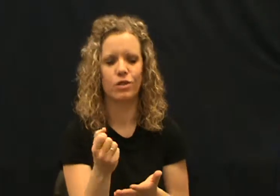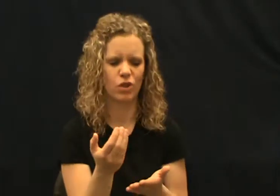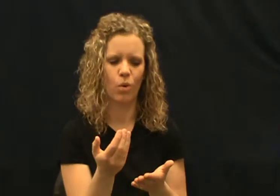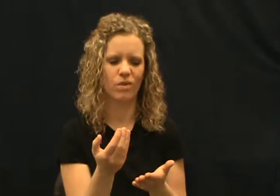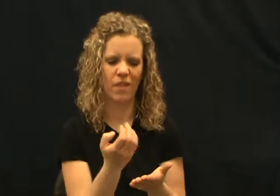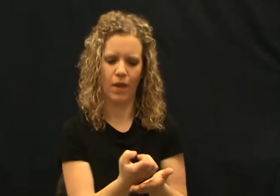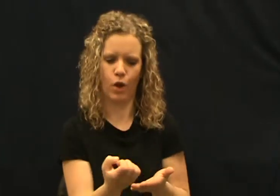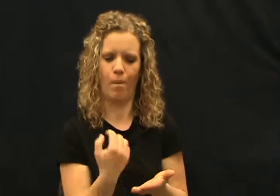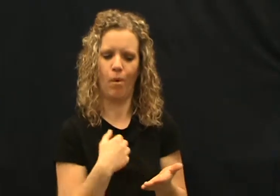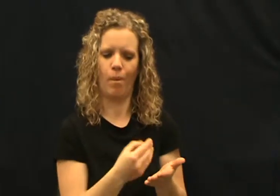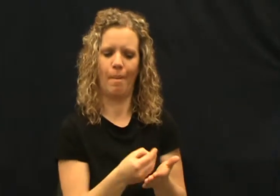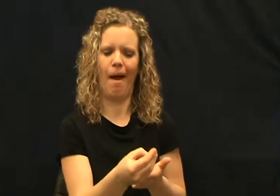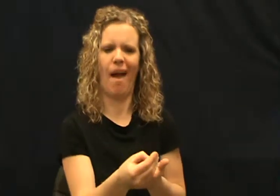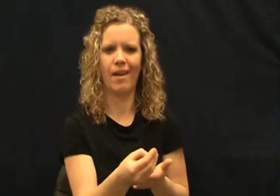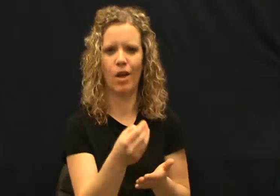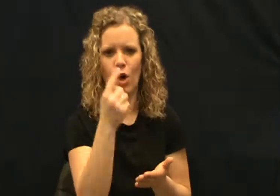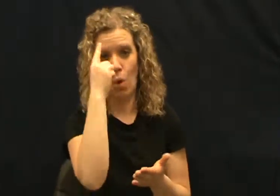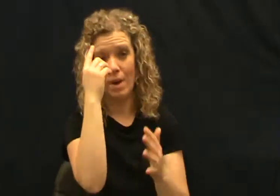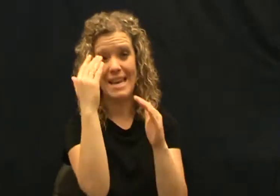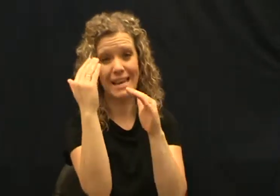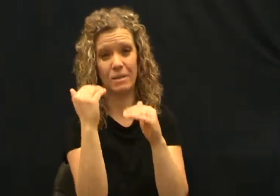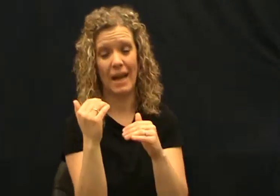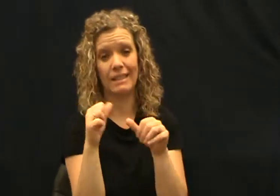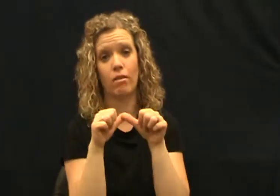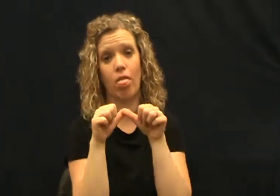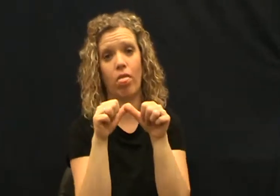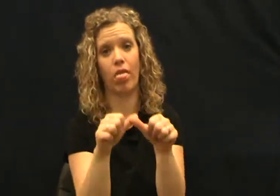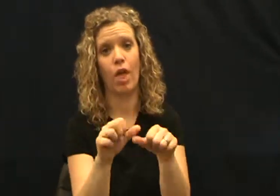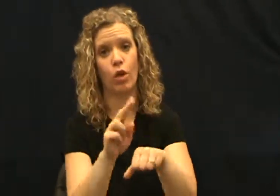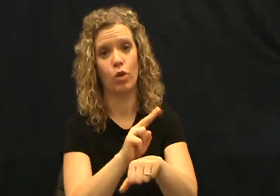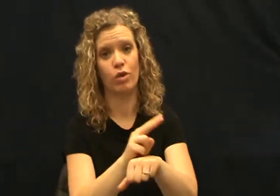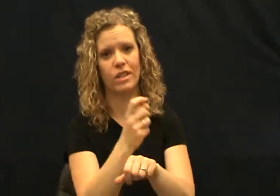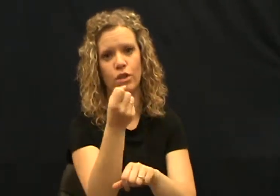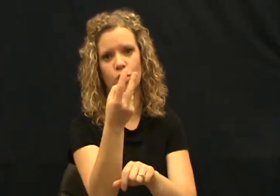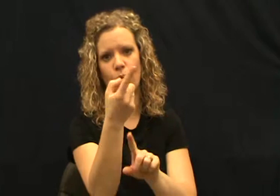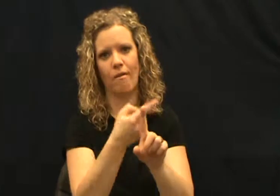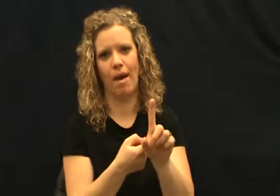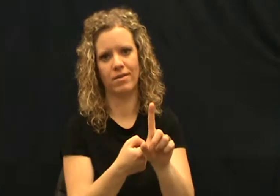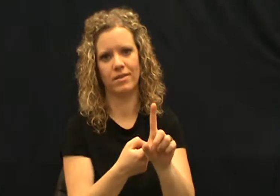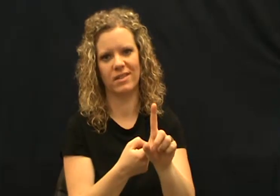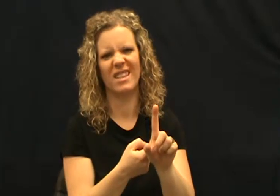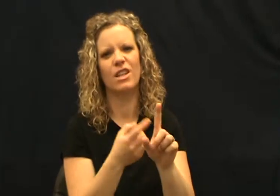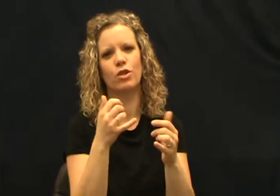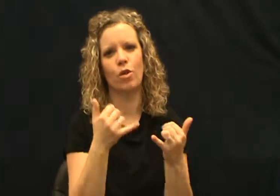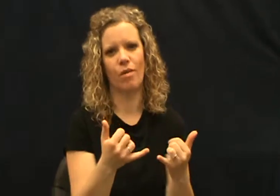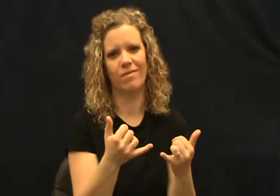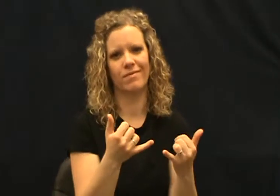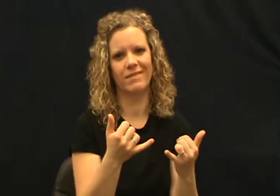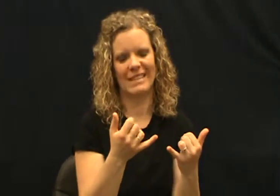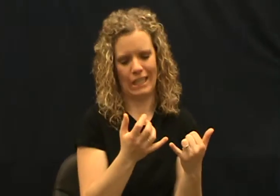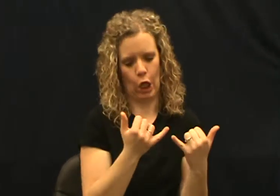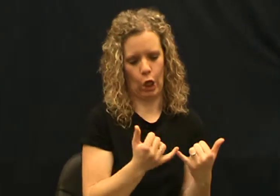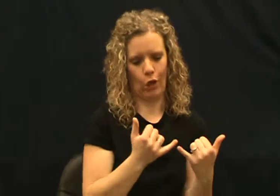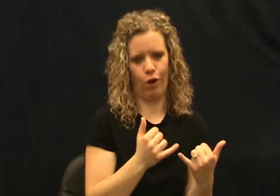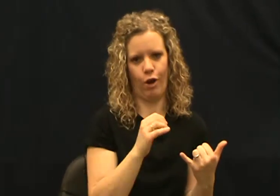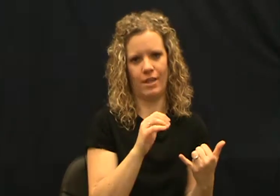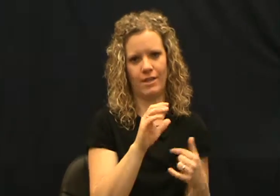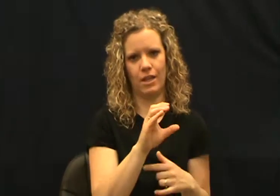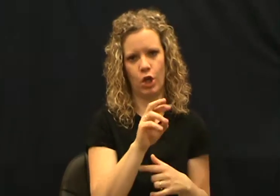expect to last more than 12 months. That's why it's classified as a current asset. Cash is already cash, and it's current. It can